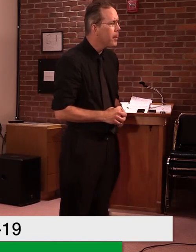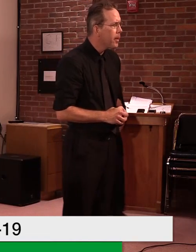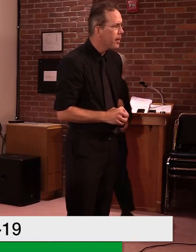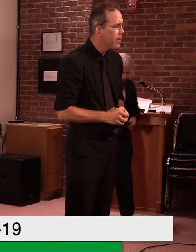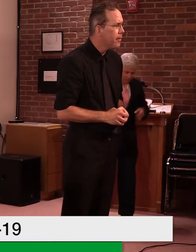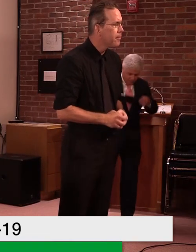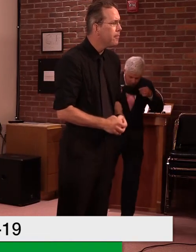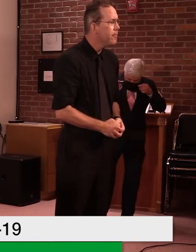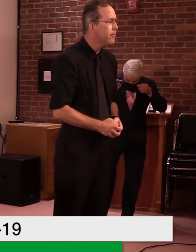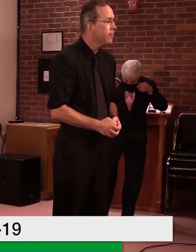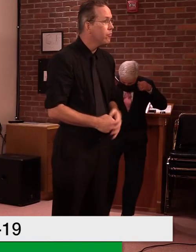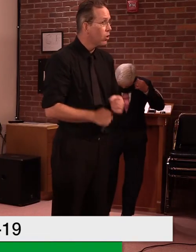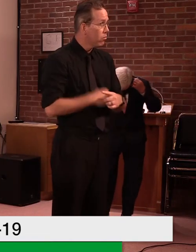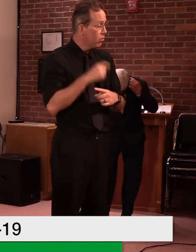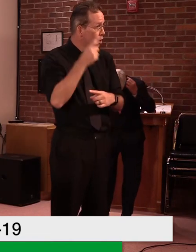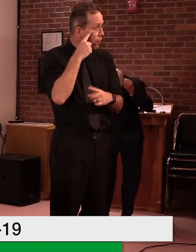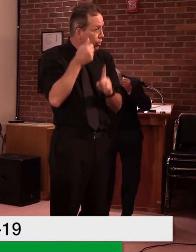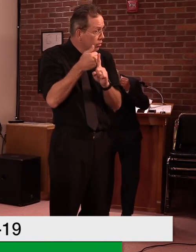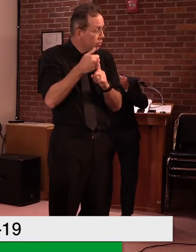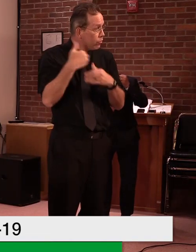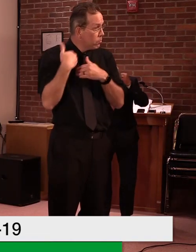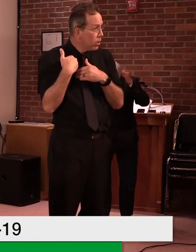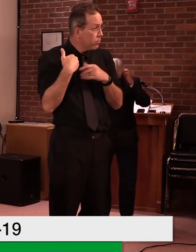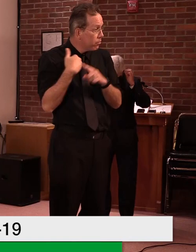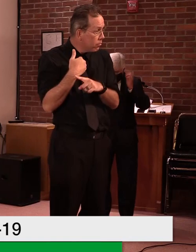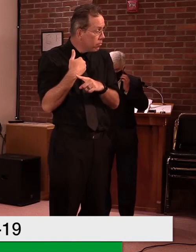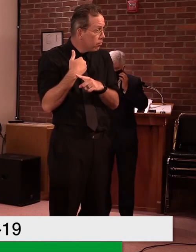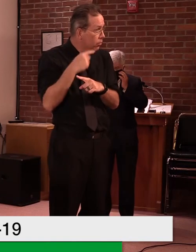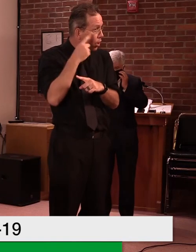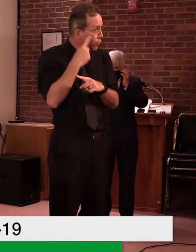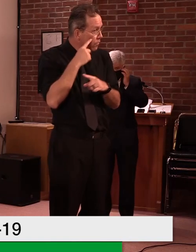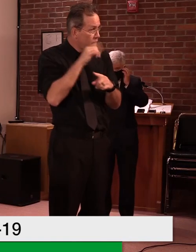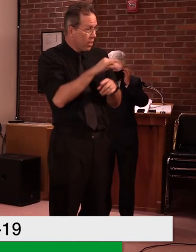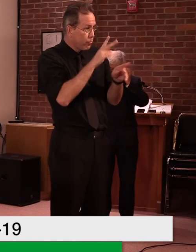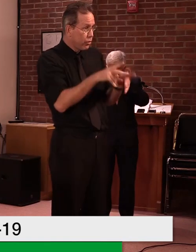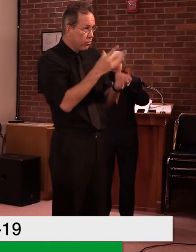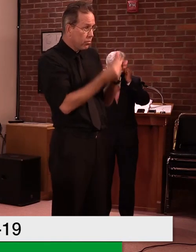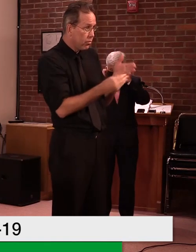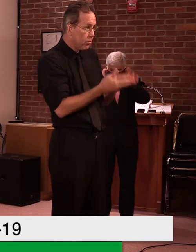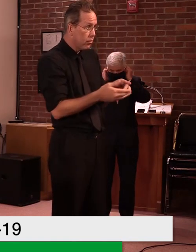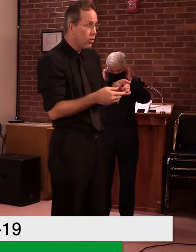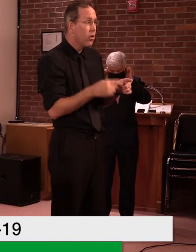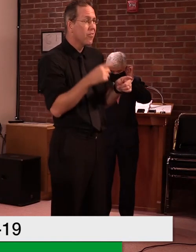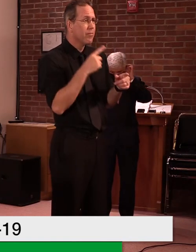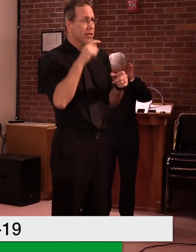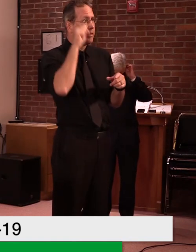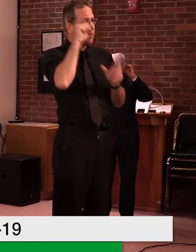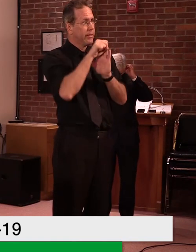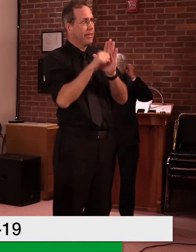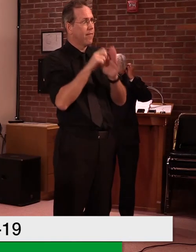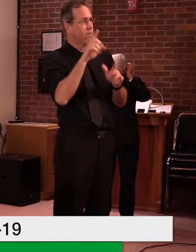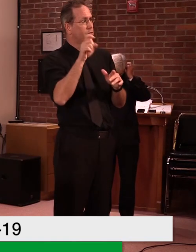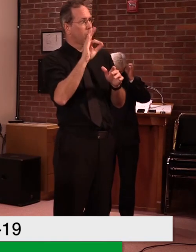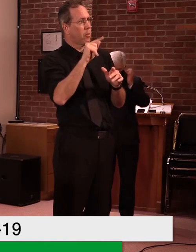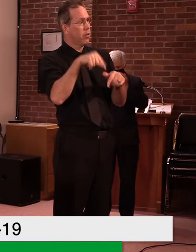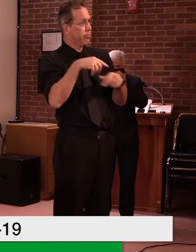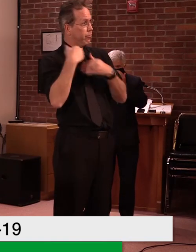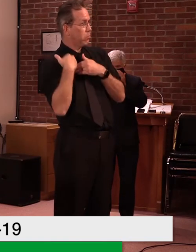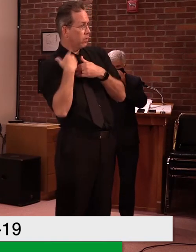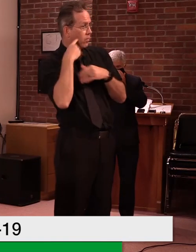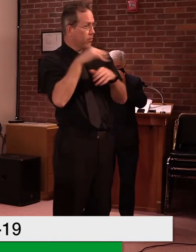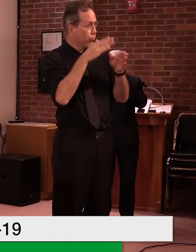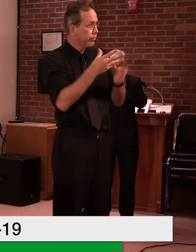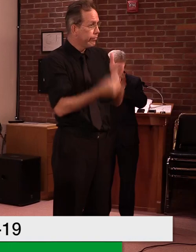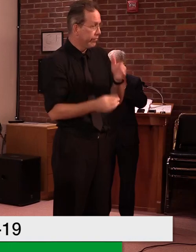add, do you believe, as Secretary Smith just indicated, that Mr.